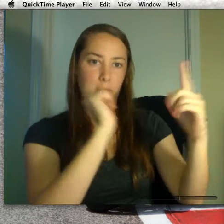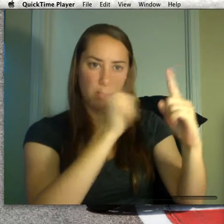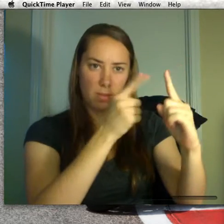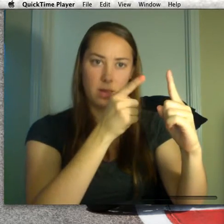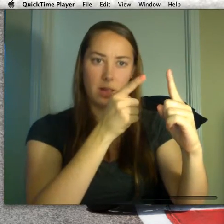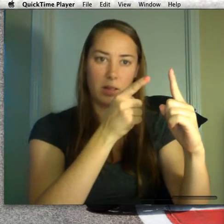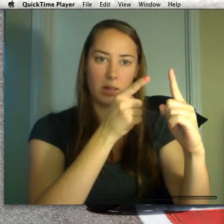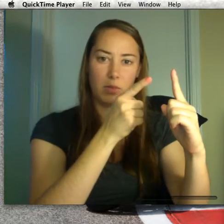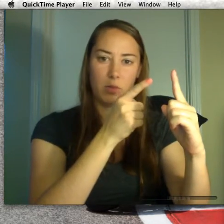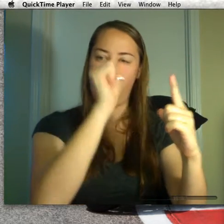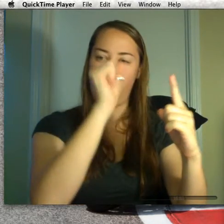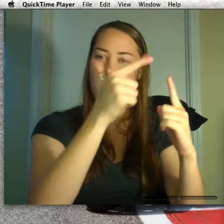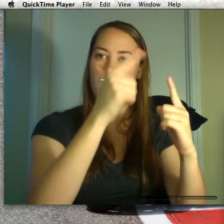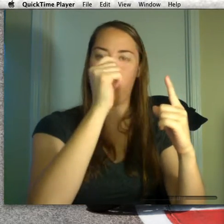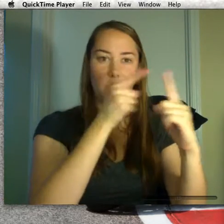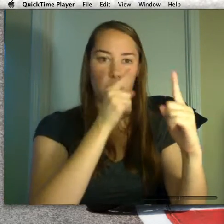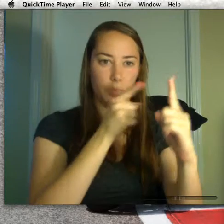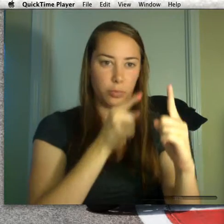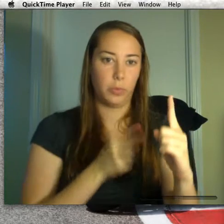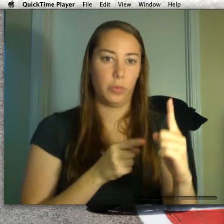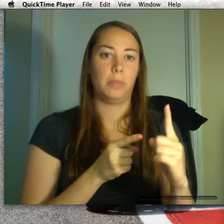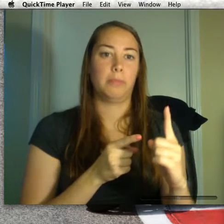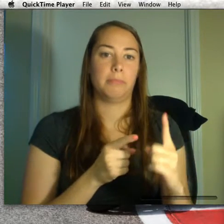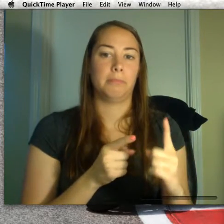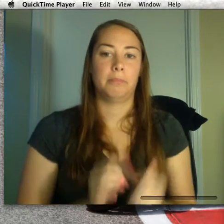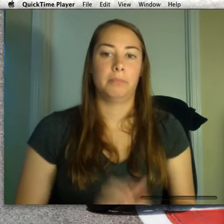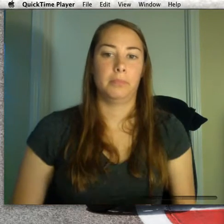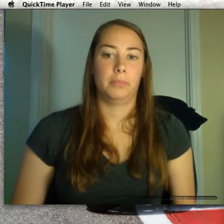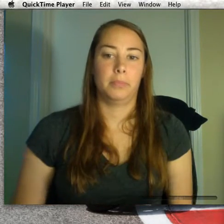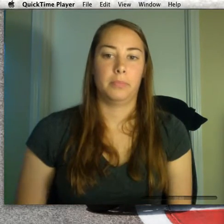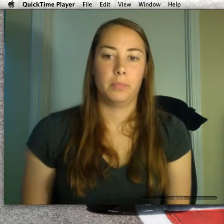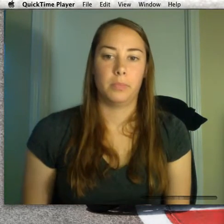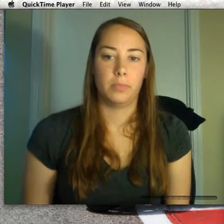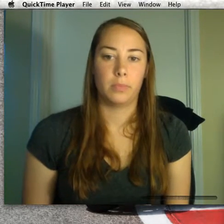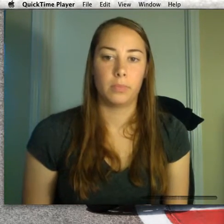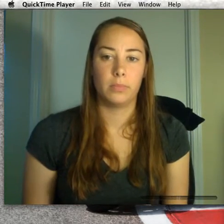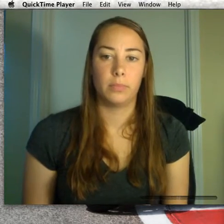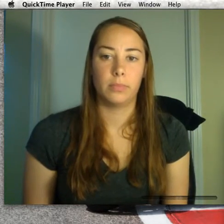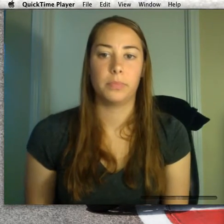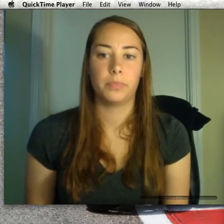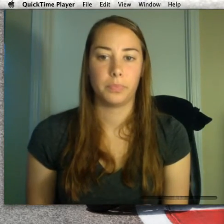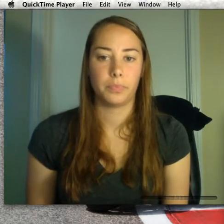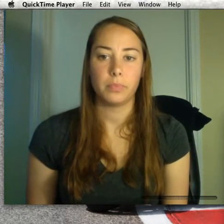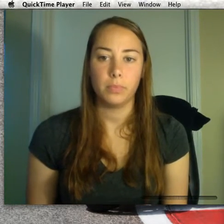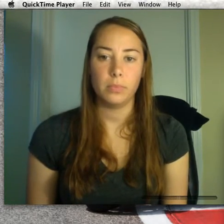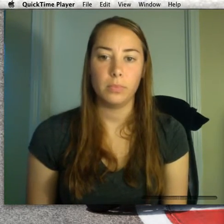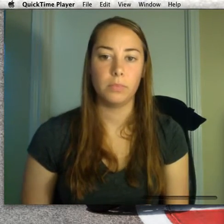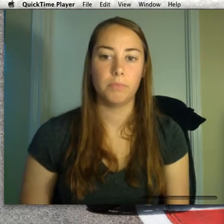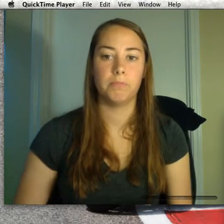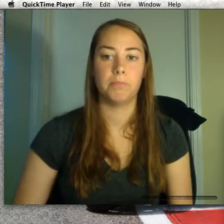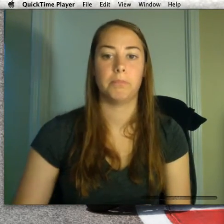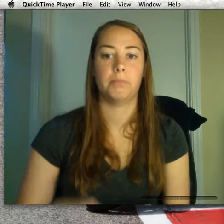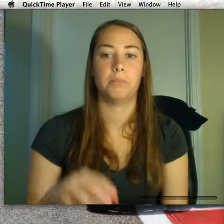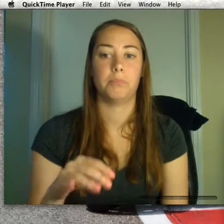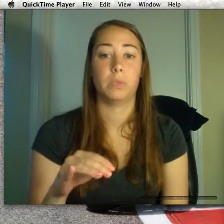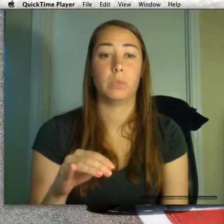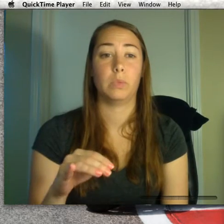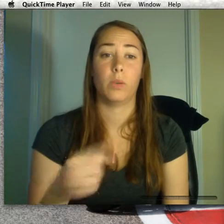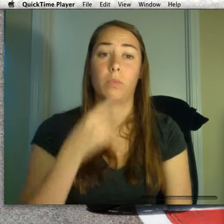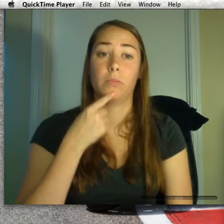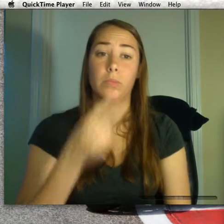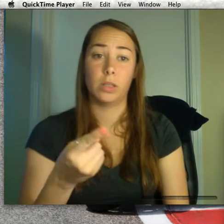grow. As America prospers, you must prosper. As America gets wealth, you must share the wealth. Tonight, we're going to